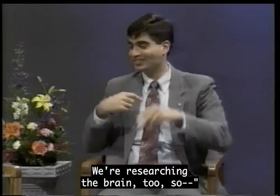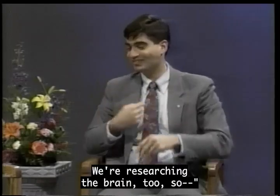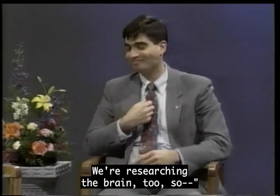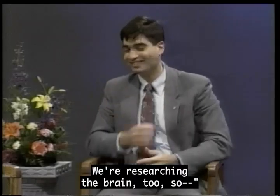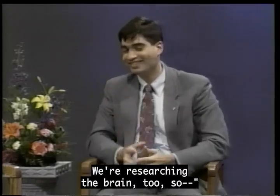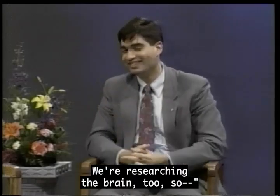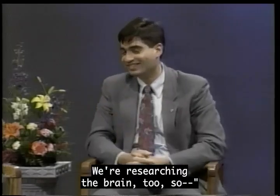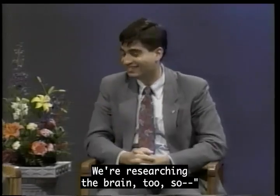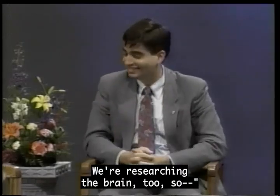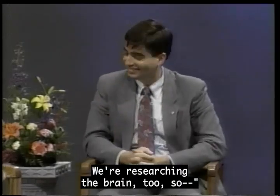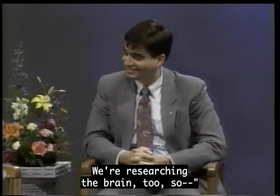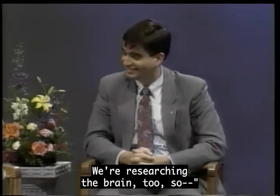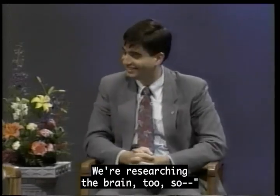So,